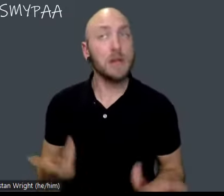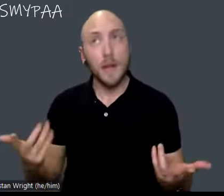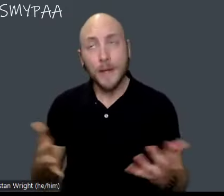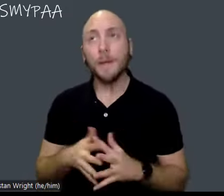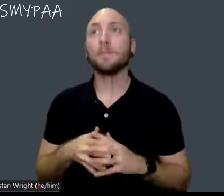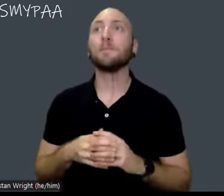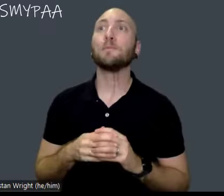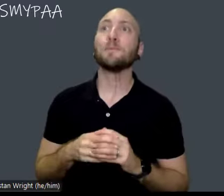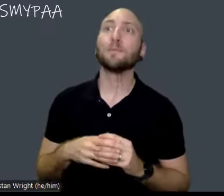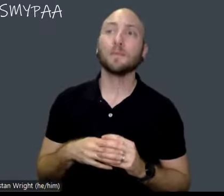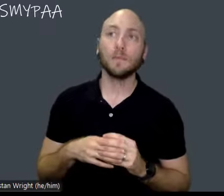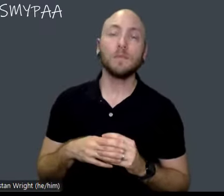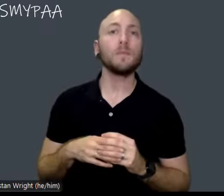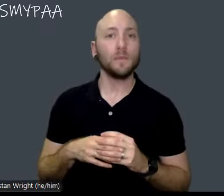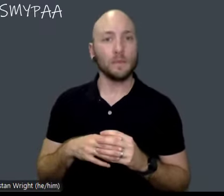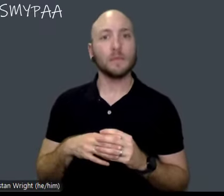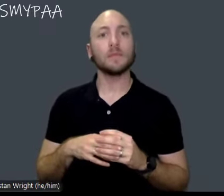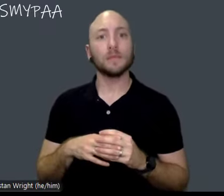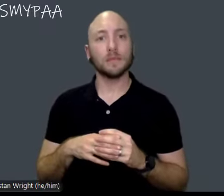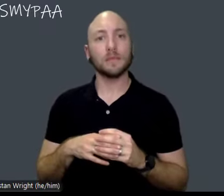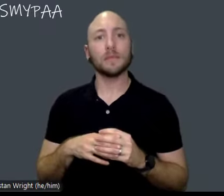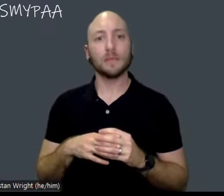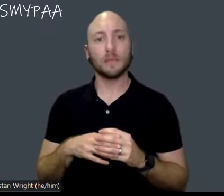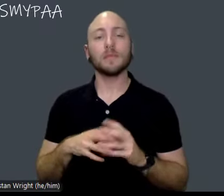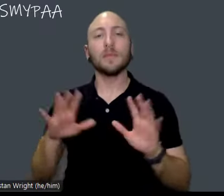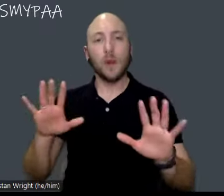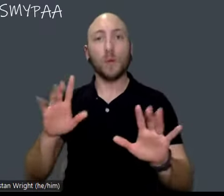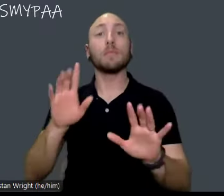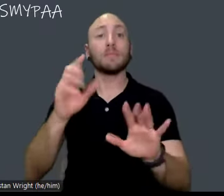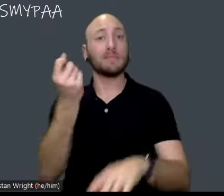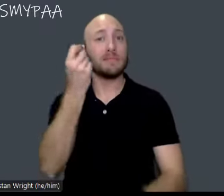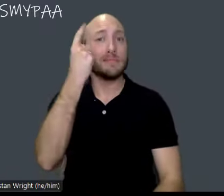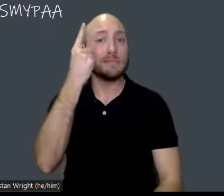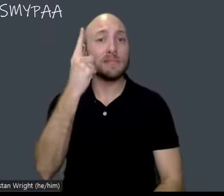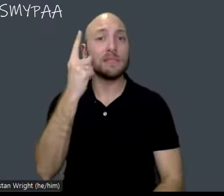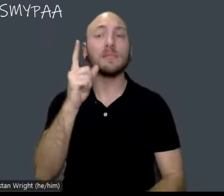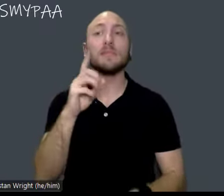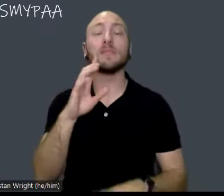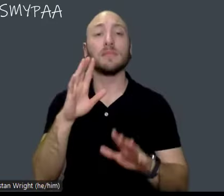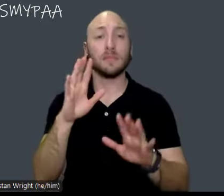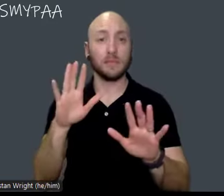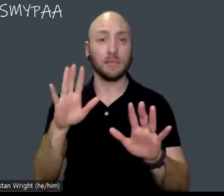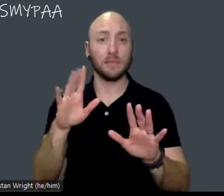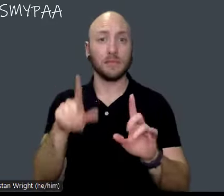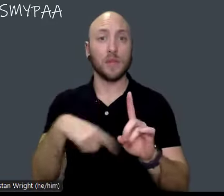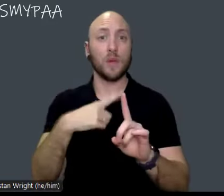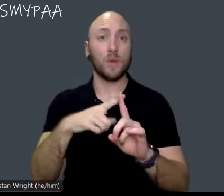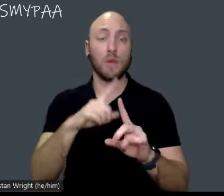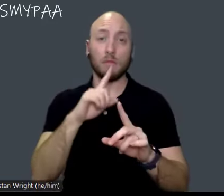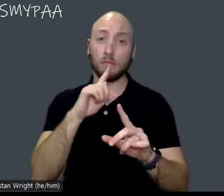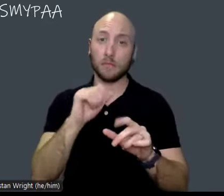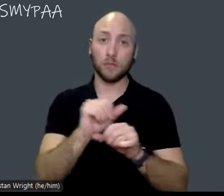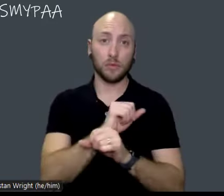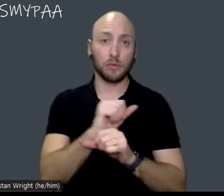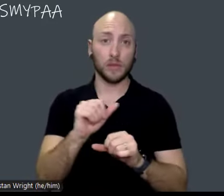So when I got to the fact that I was really bad and I was